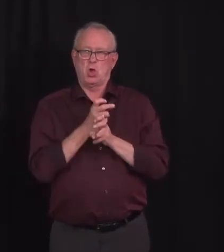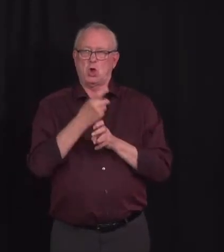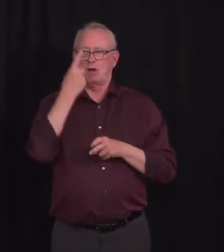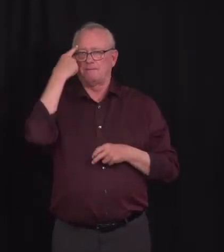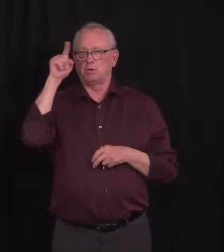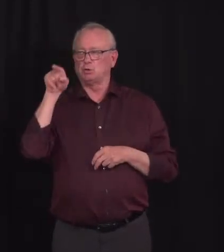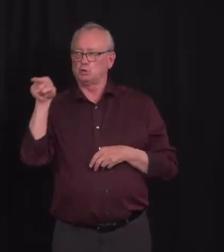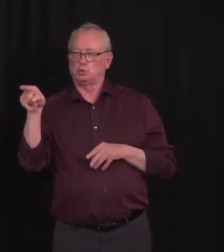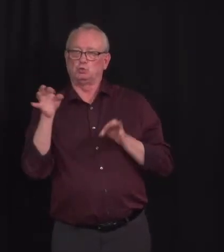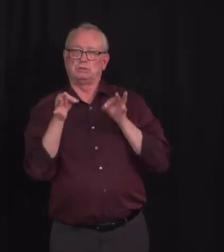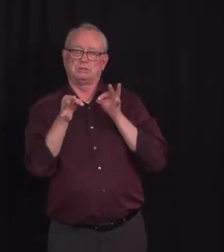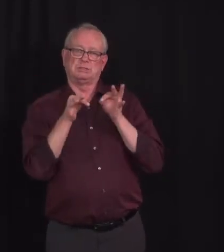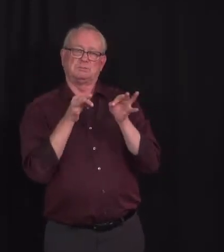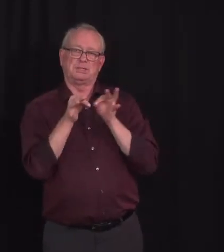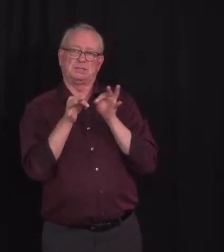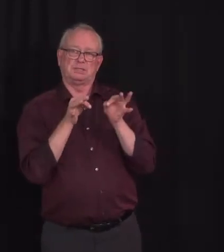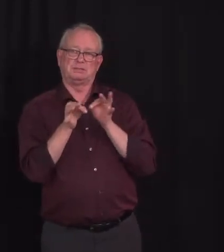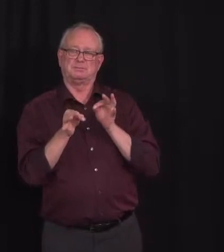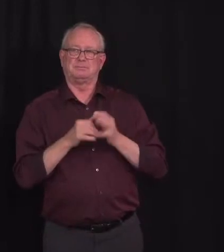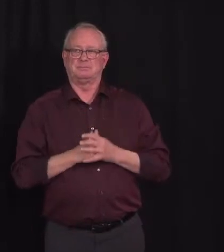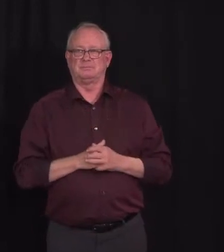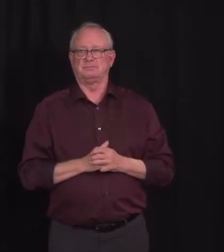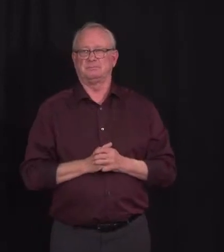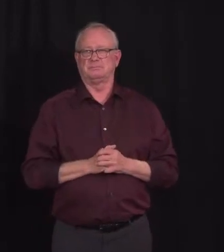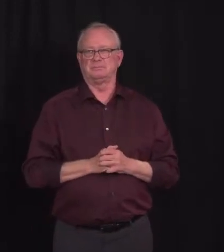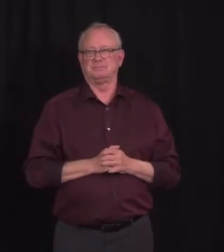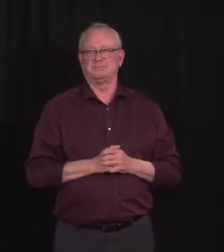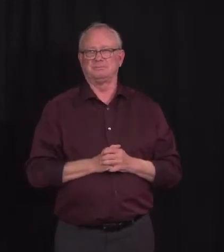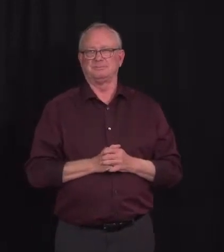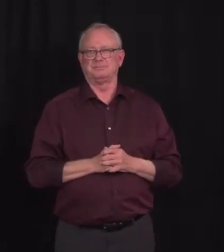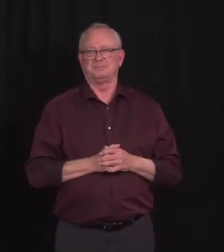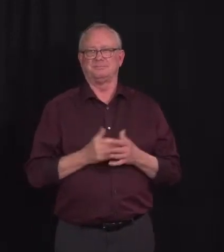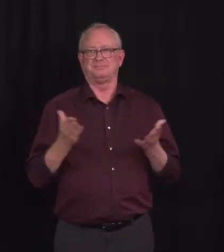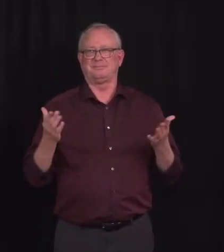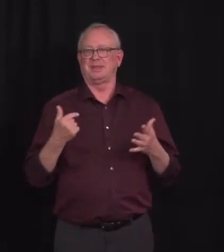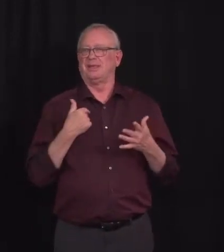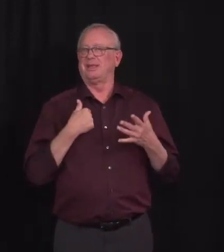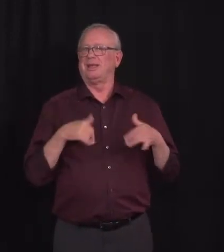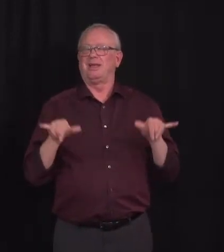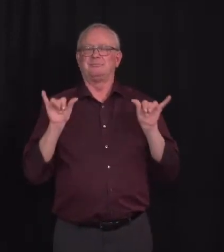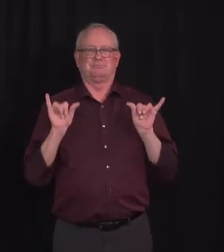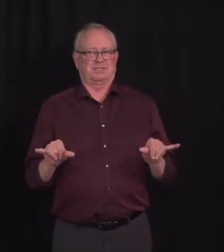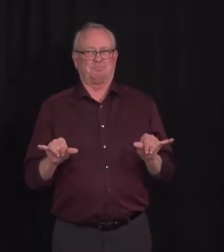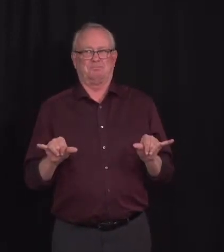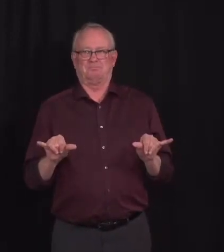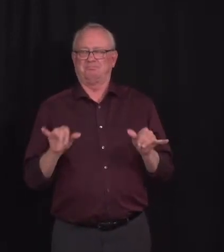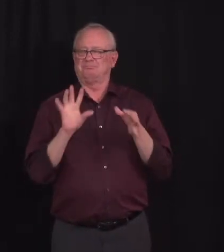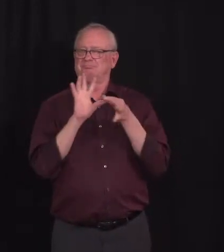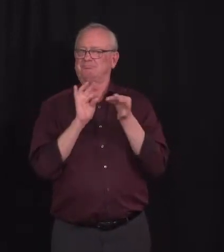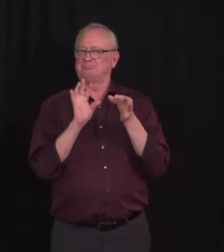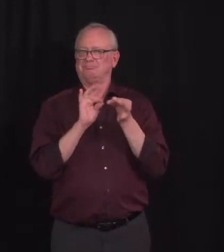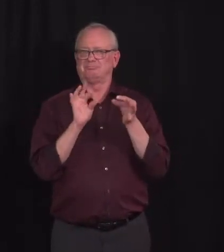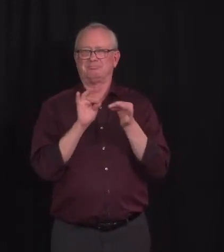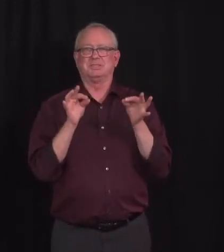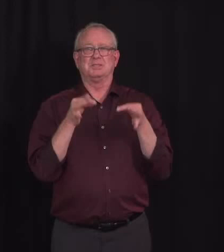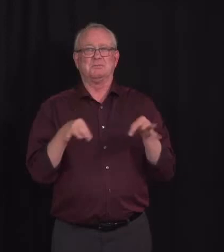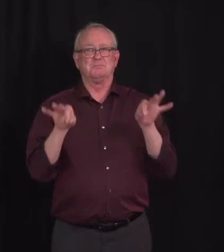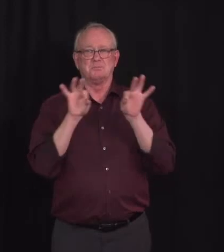It's, again, I stand by what I have always said, which is that it's critical for all of us to follow